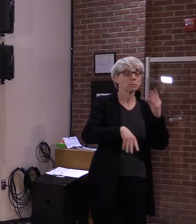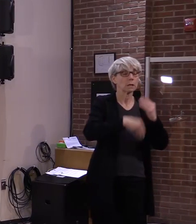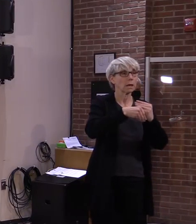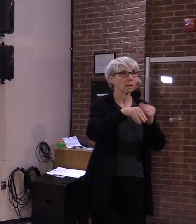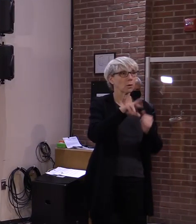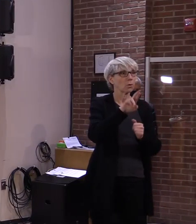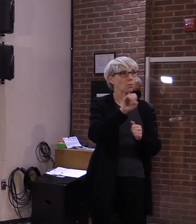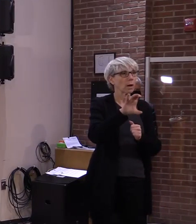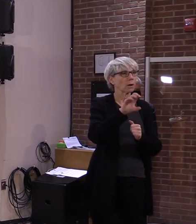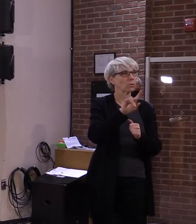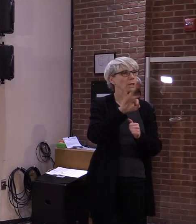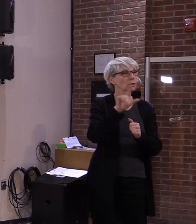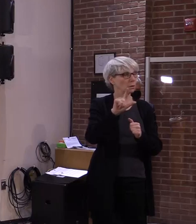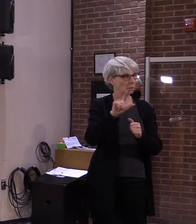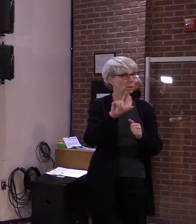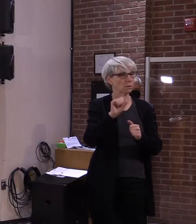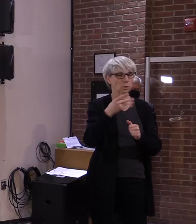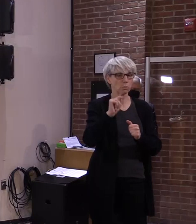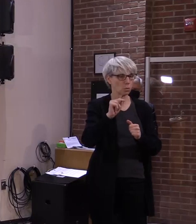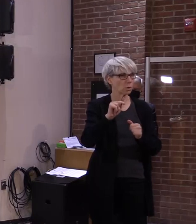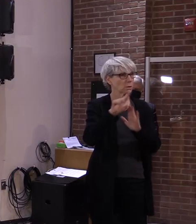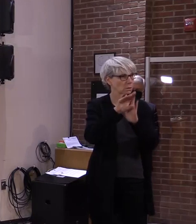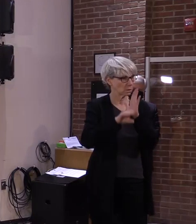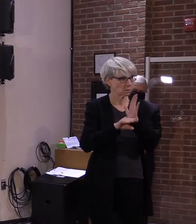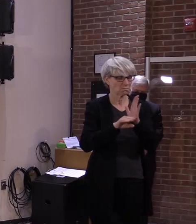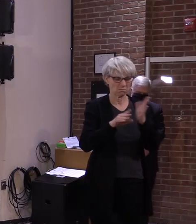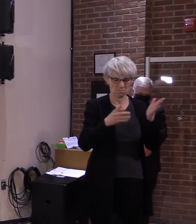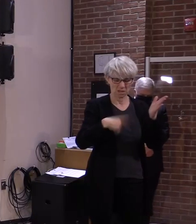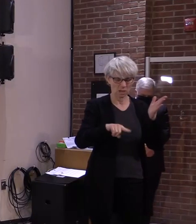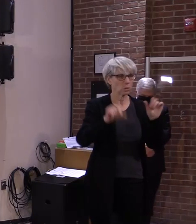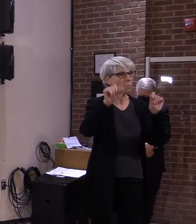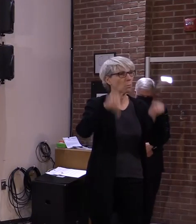anticipate publishing that in the next week.